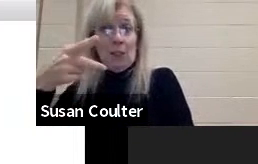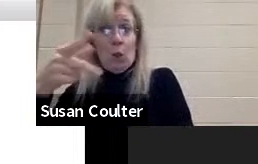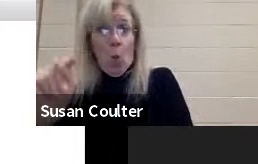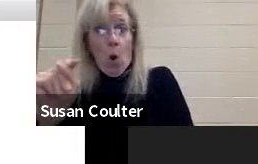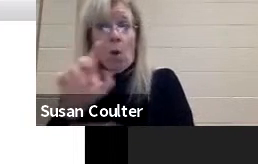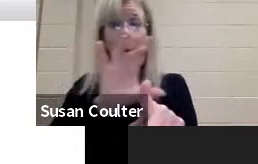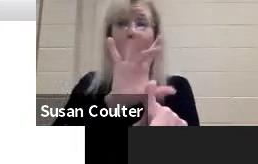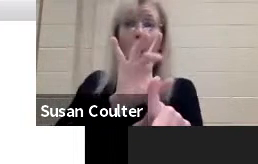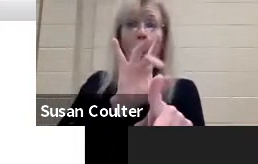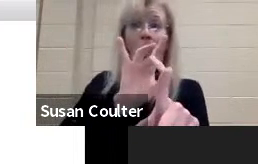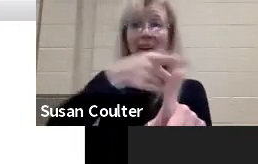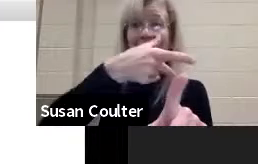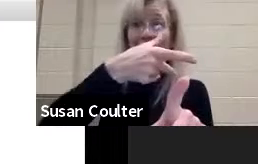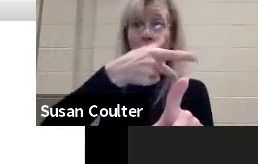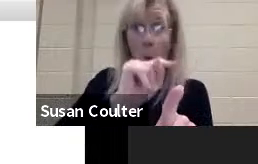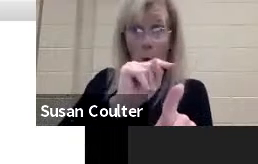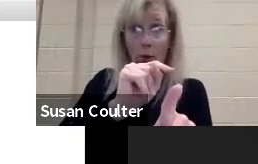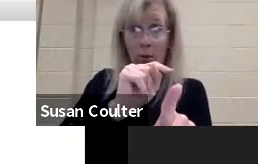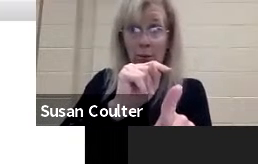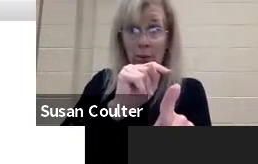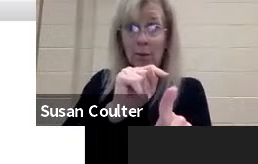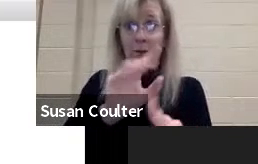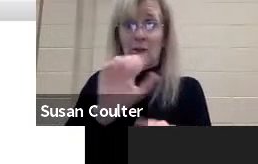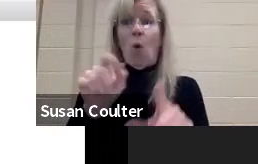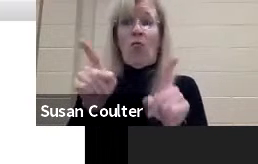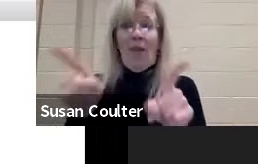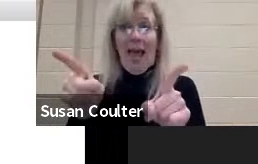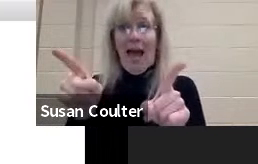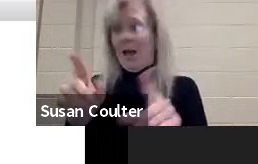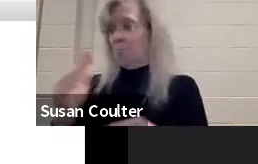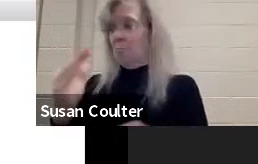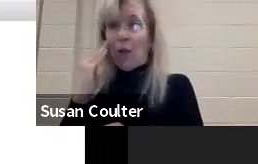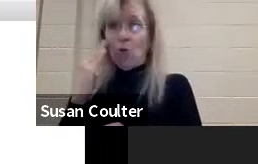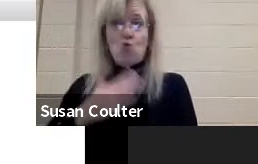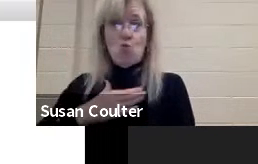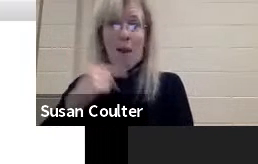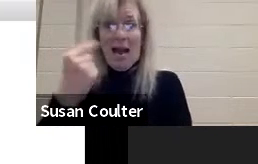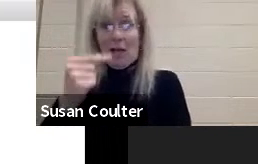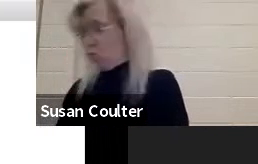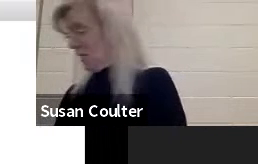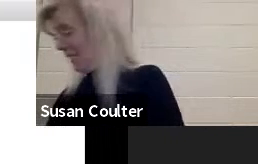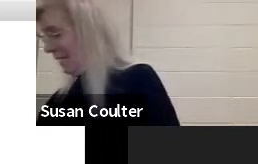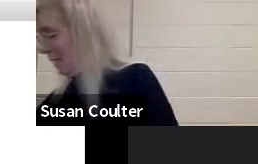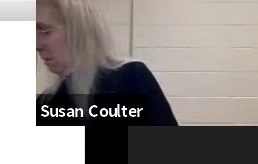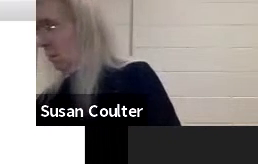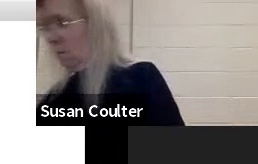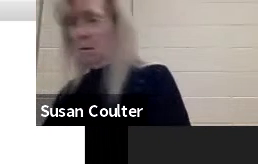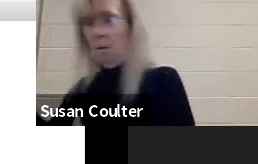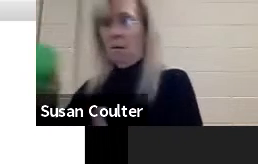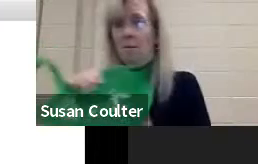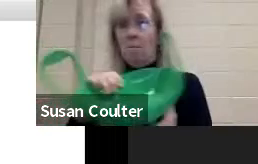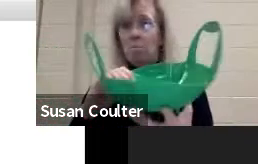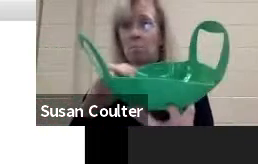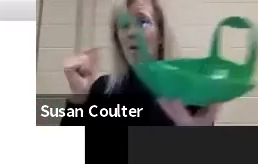the 6-quart or the 8-quart. So that I knew my groom